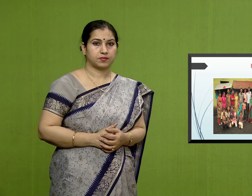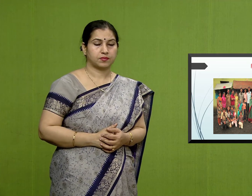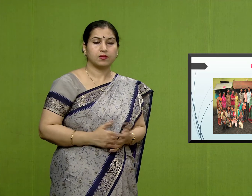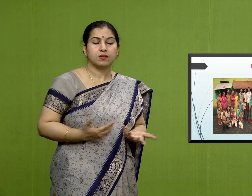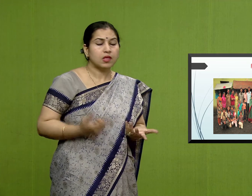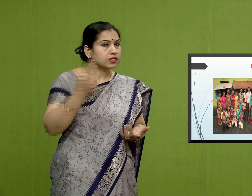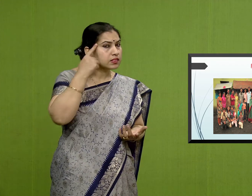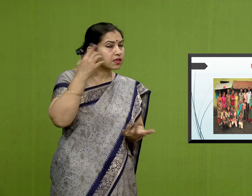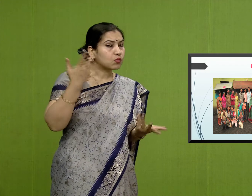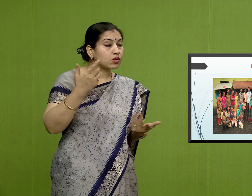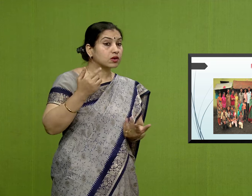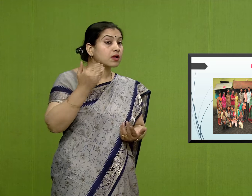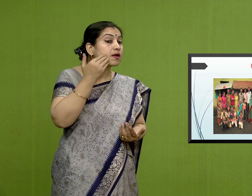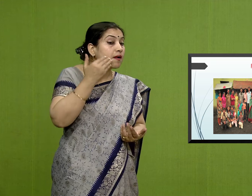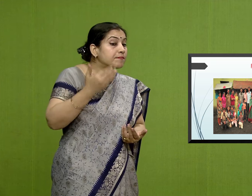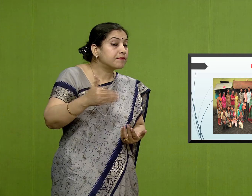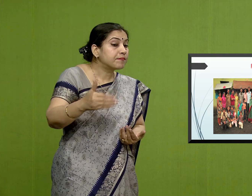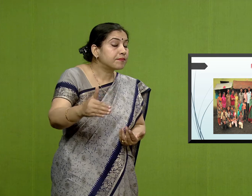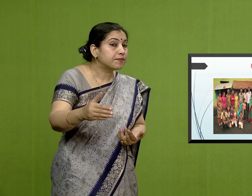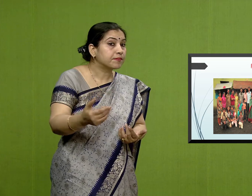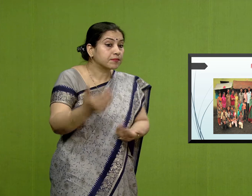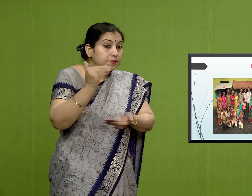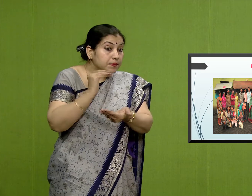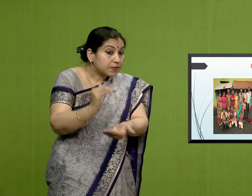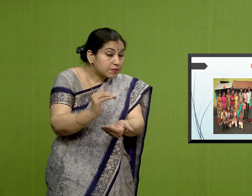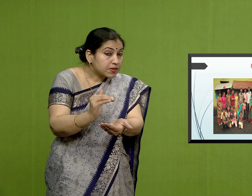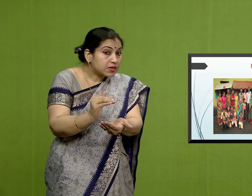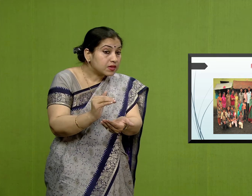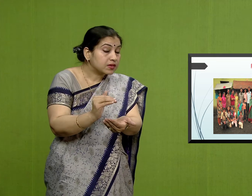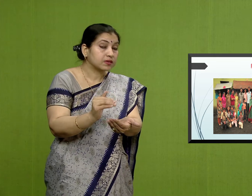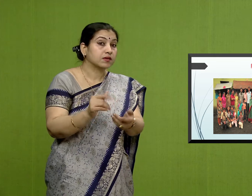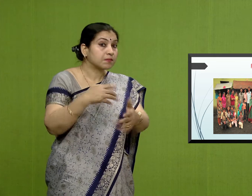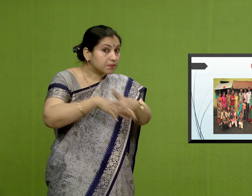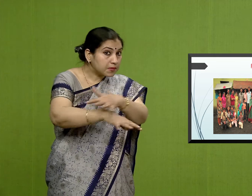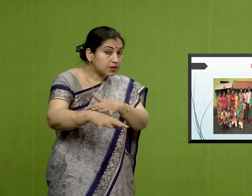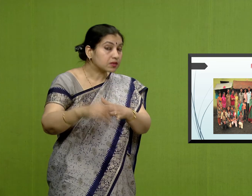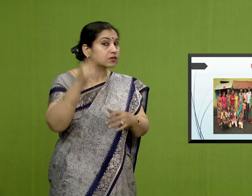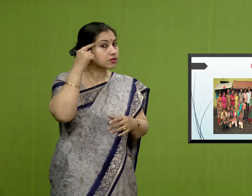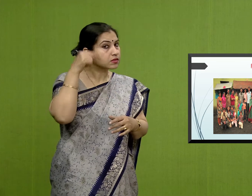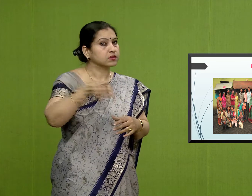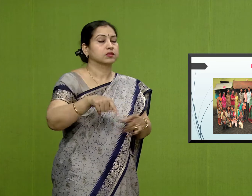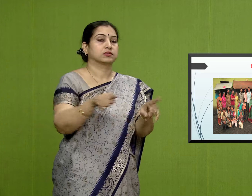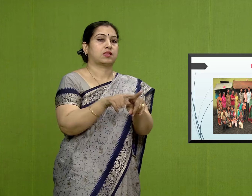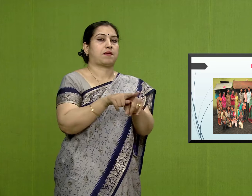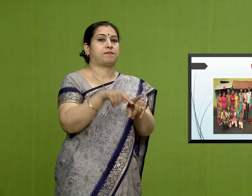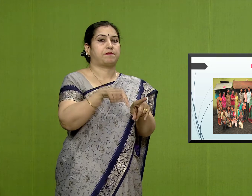When it is concept of family planning, it means that